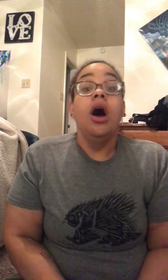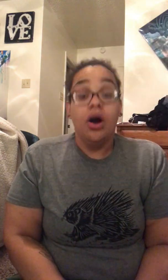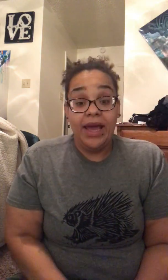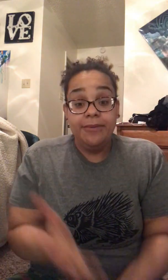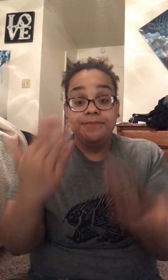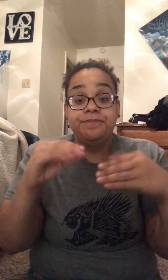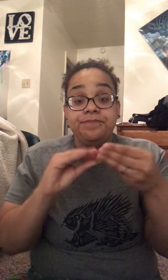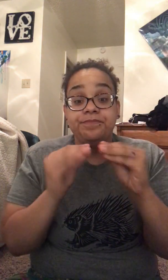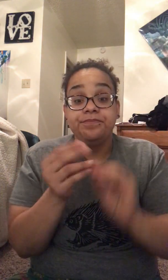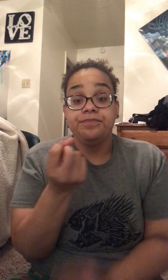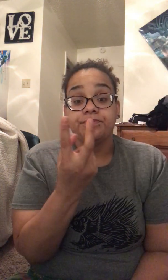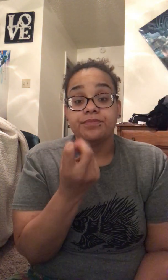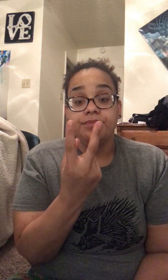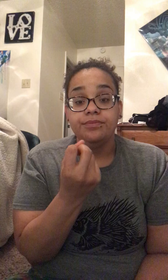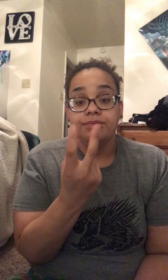Okay.